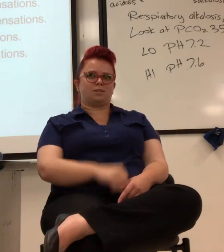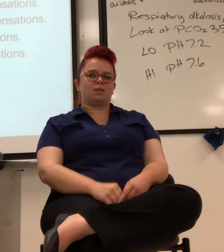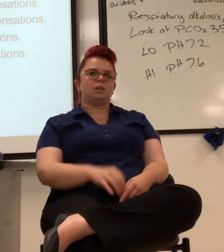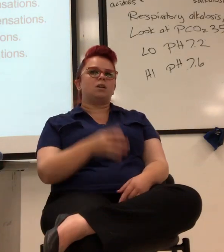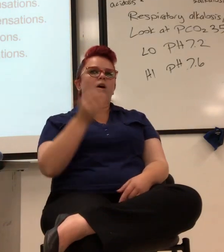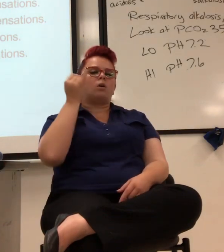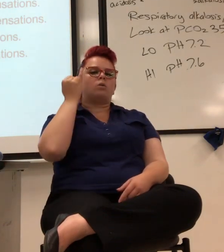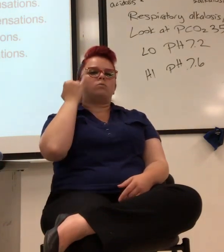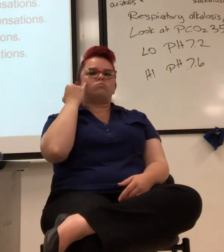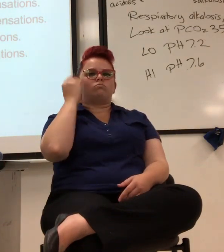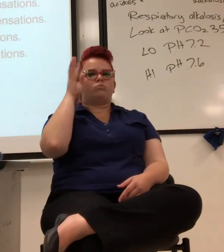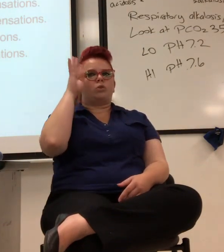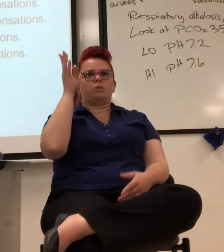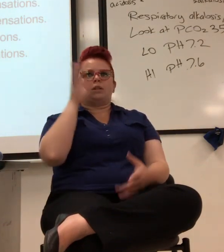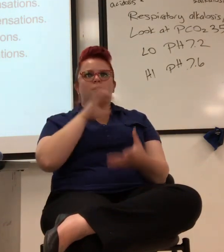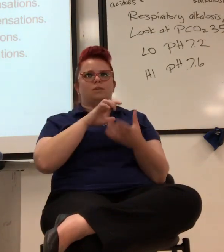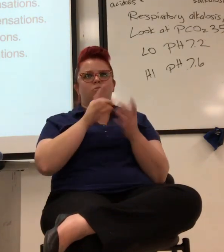0.